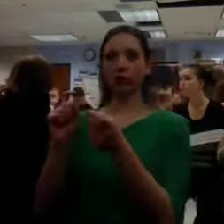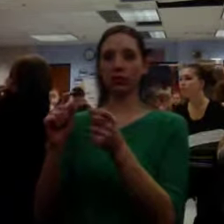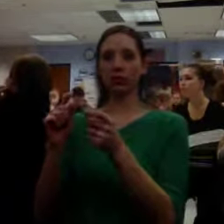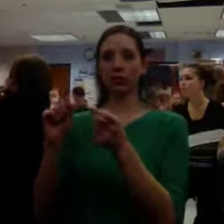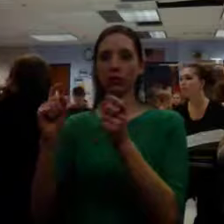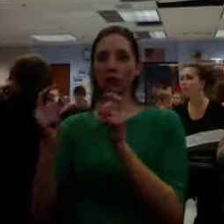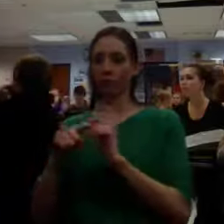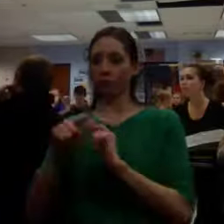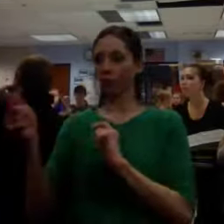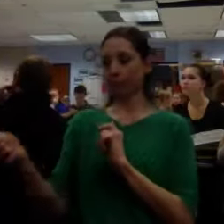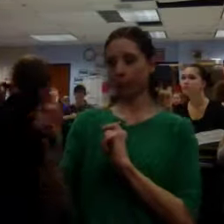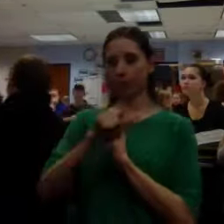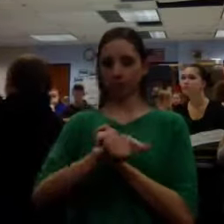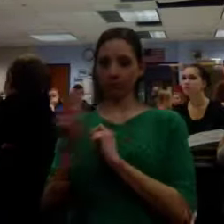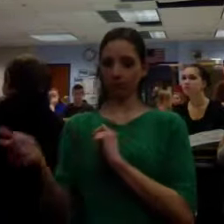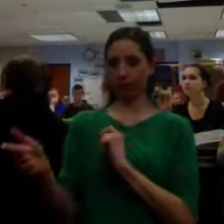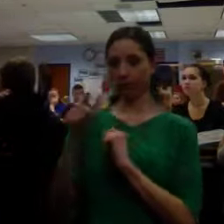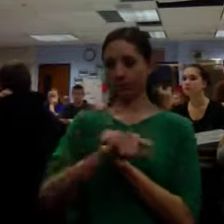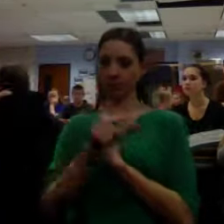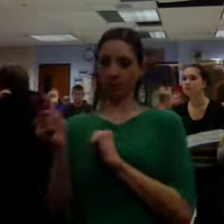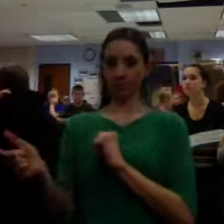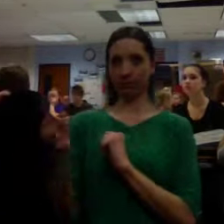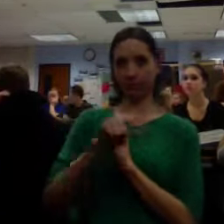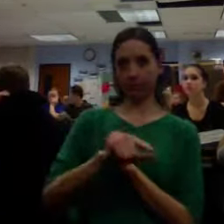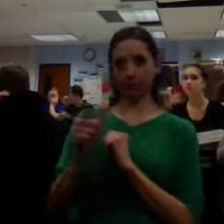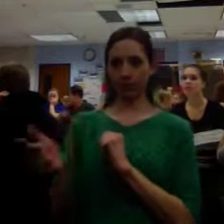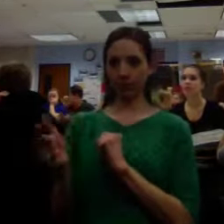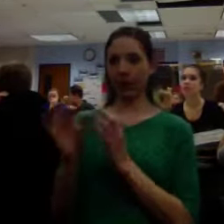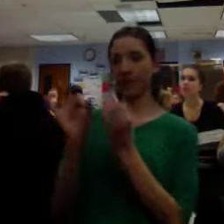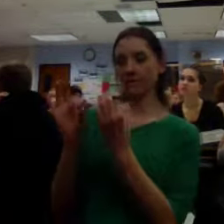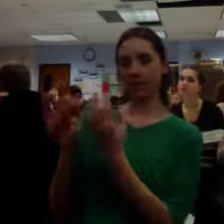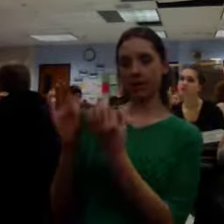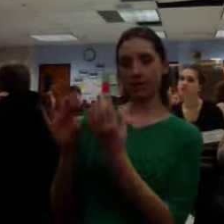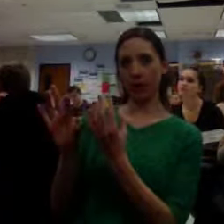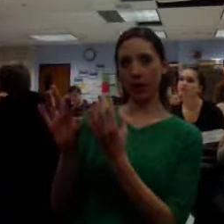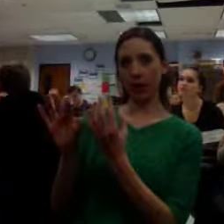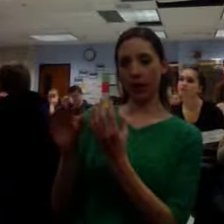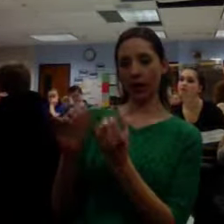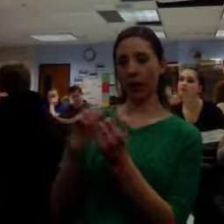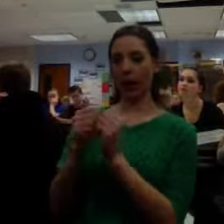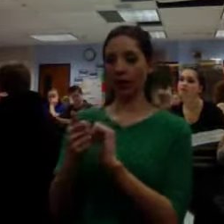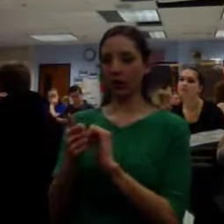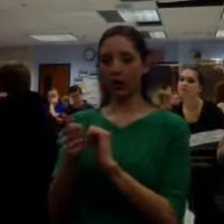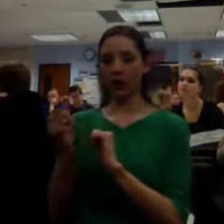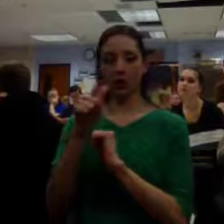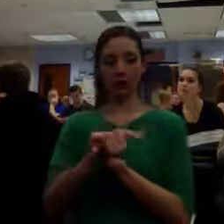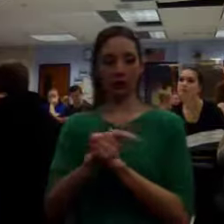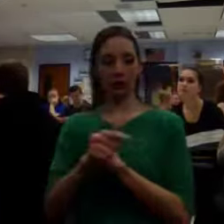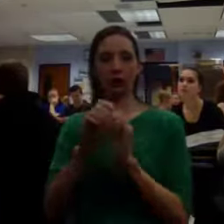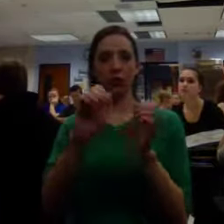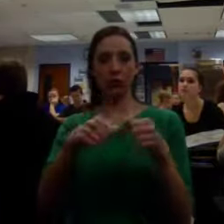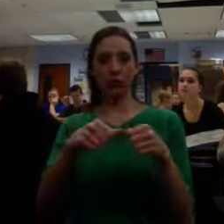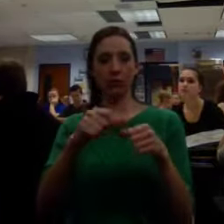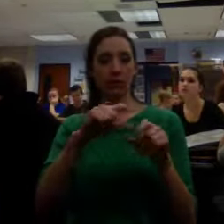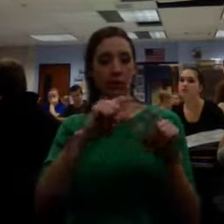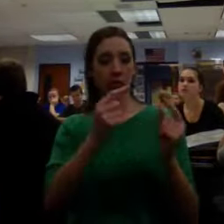feedback on how you can improve your preschool so that come Friday you guys are ultimately